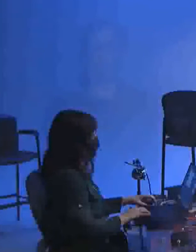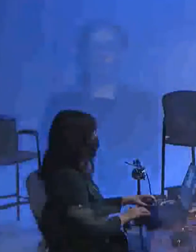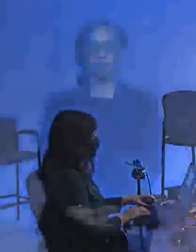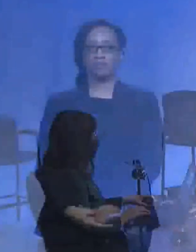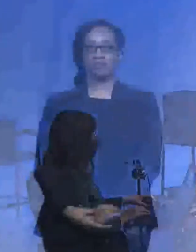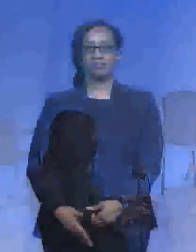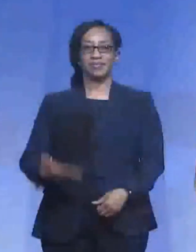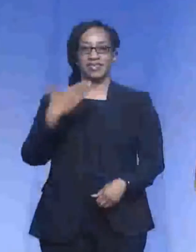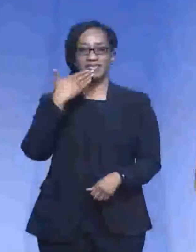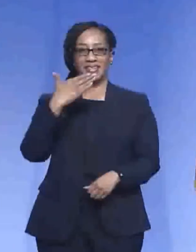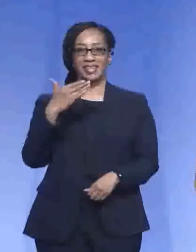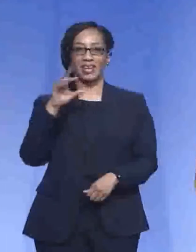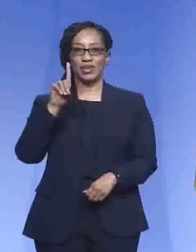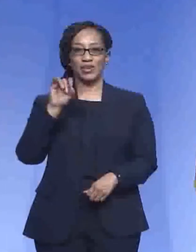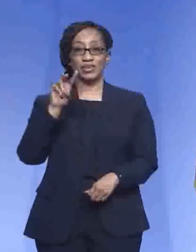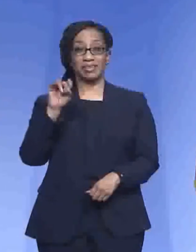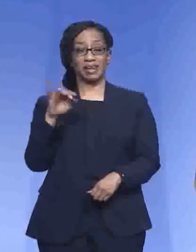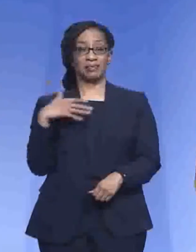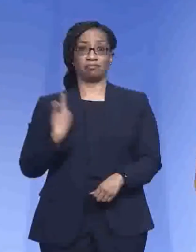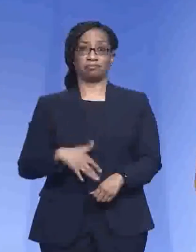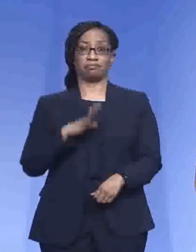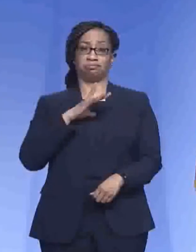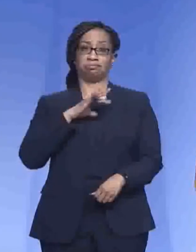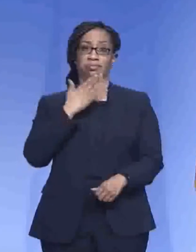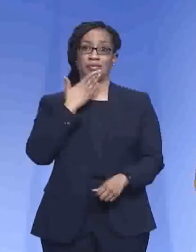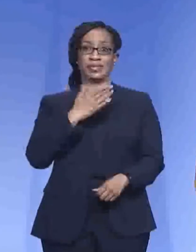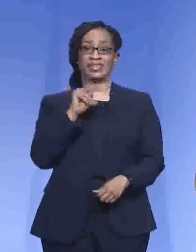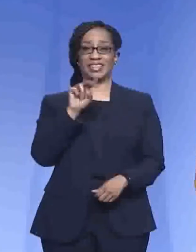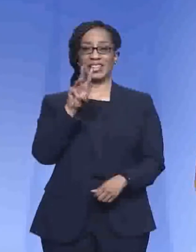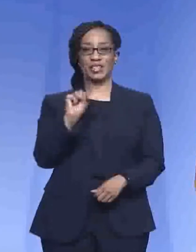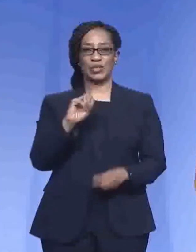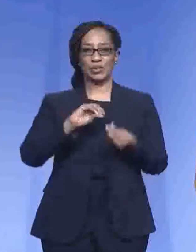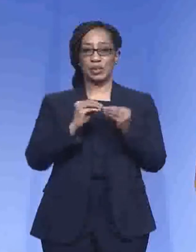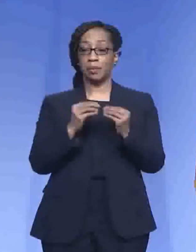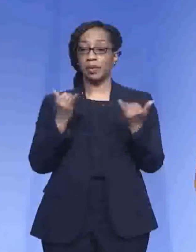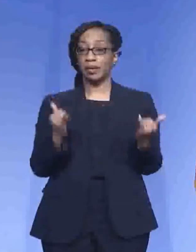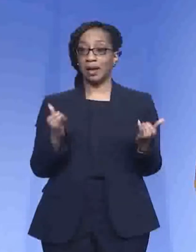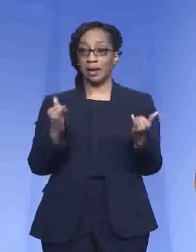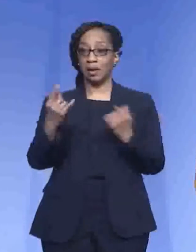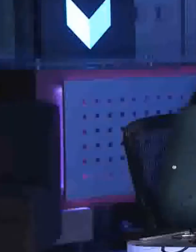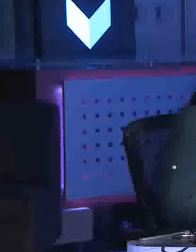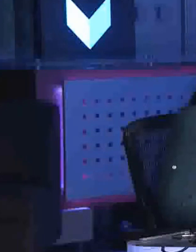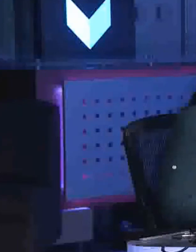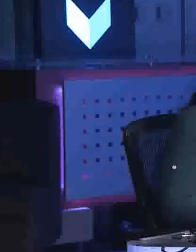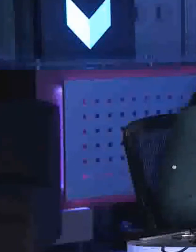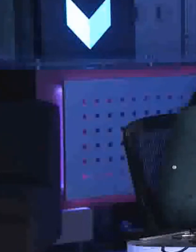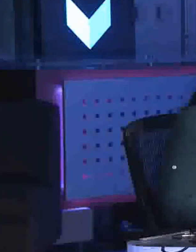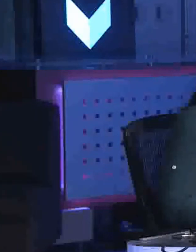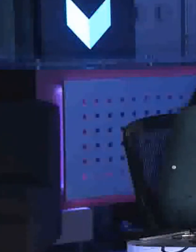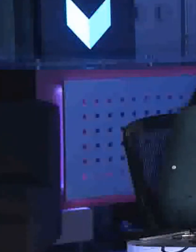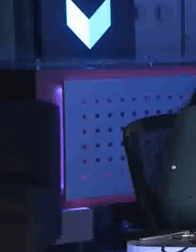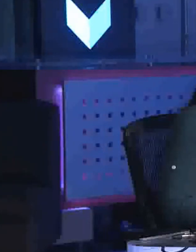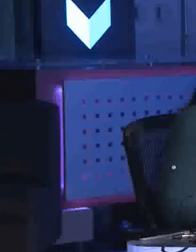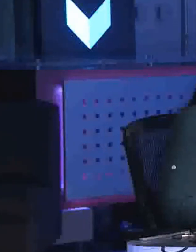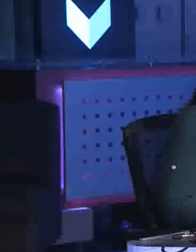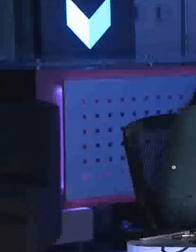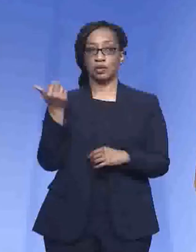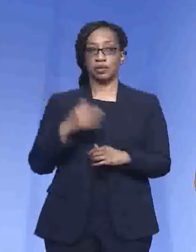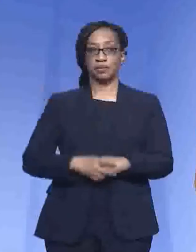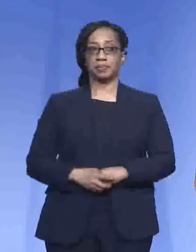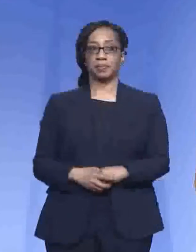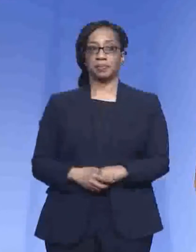Thank you, David. Certainly good news with the numbers. Thank you for that. We'll open it up for questions now. Dominique Dillon, Fox 13.